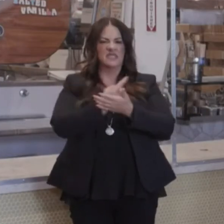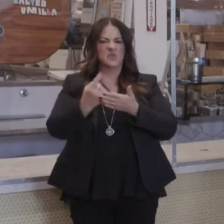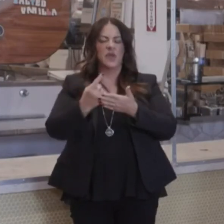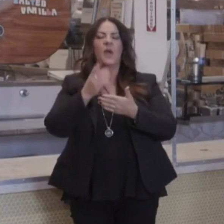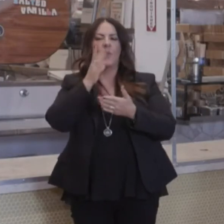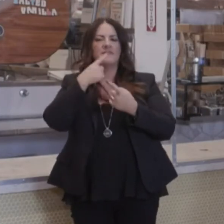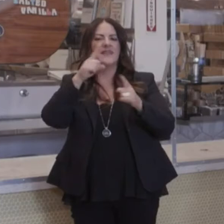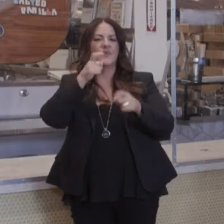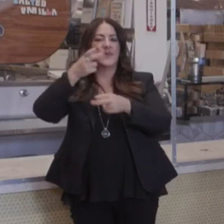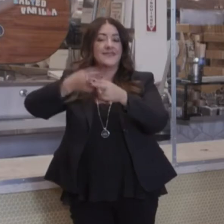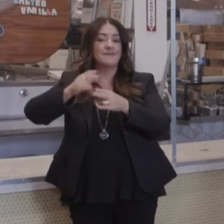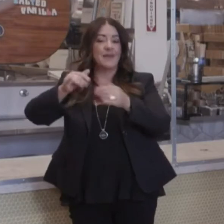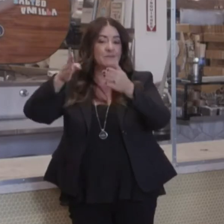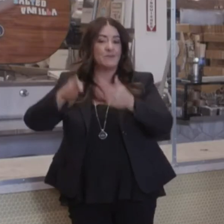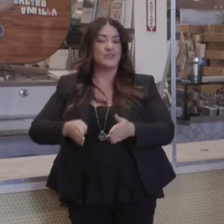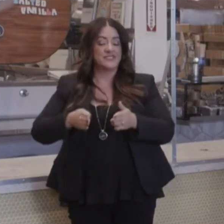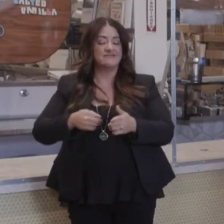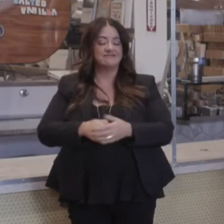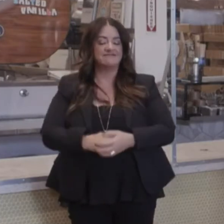announcement shortly thereafter.